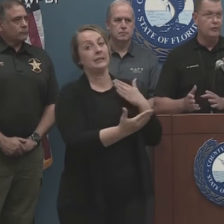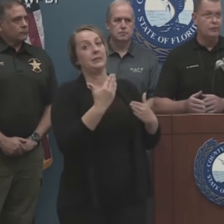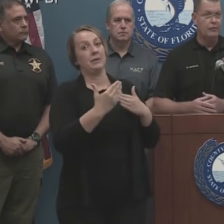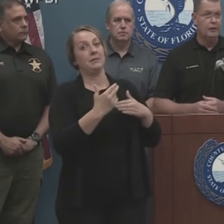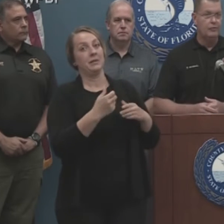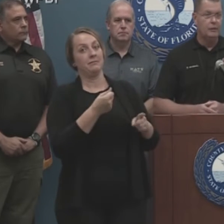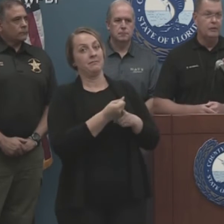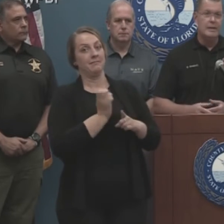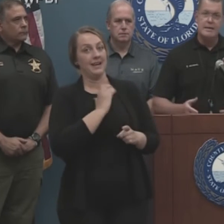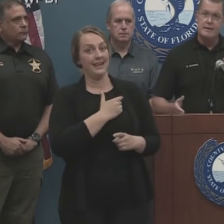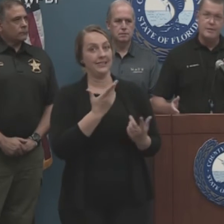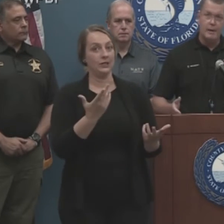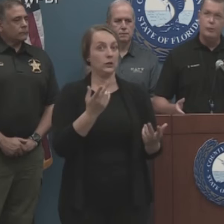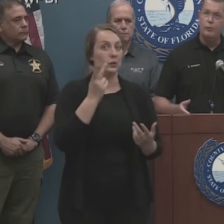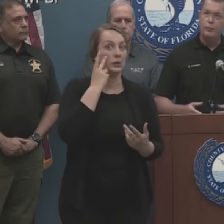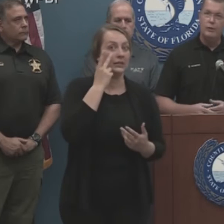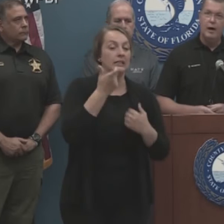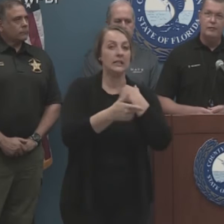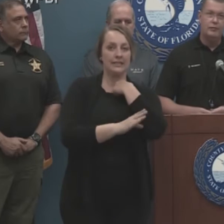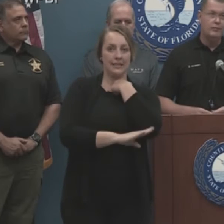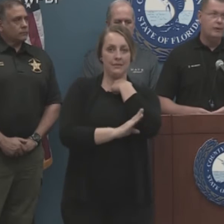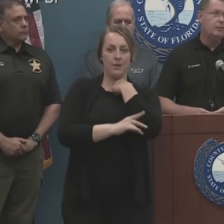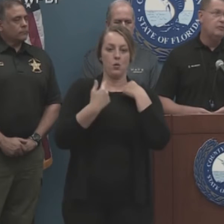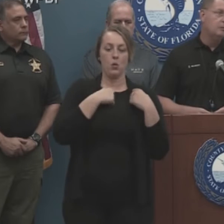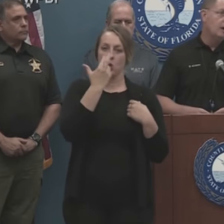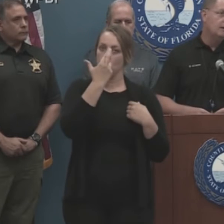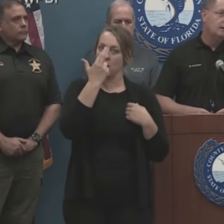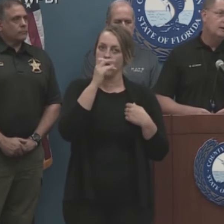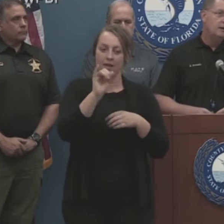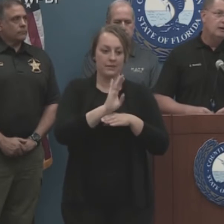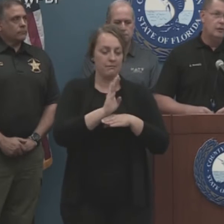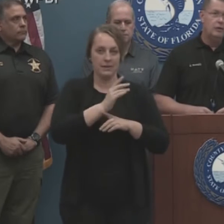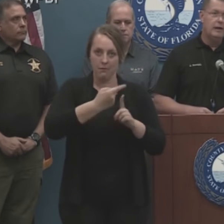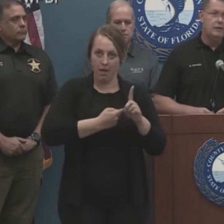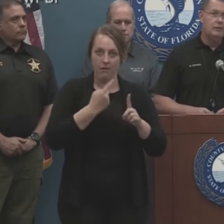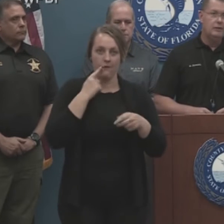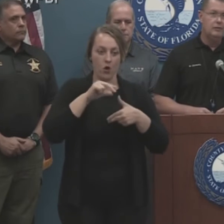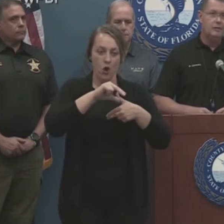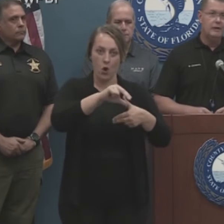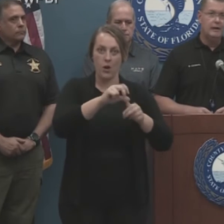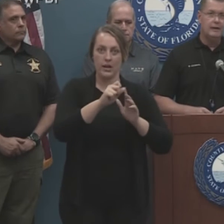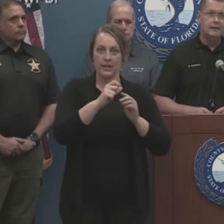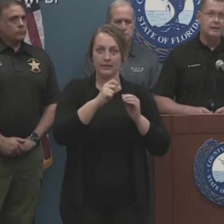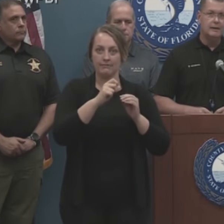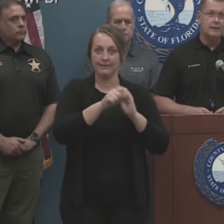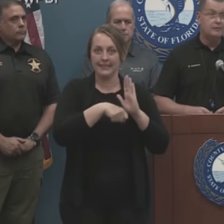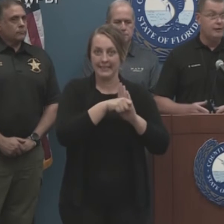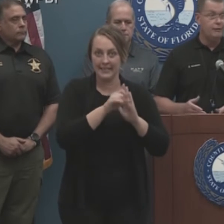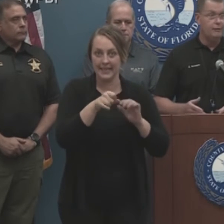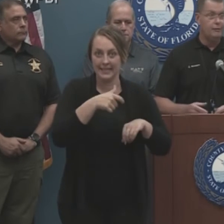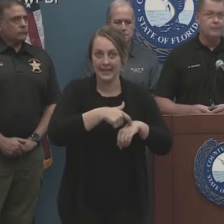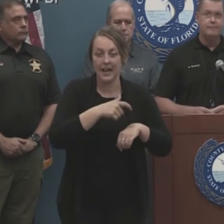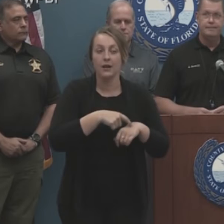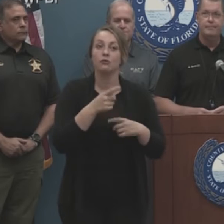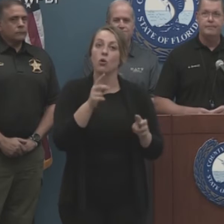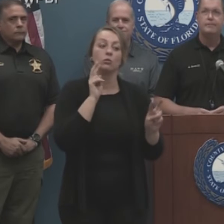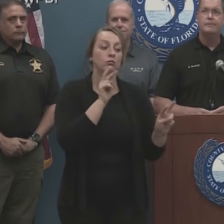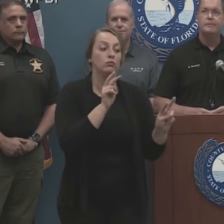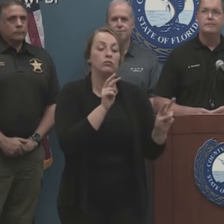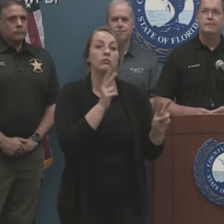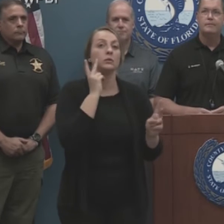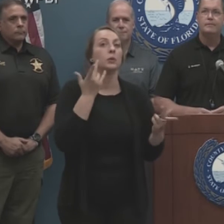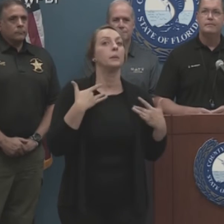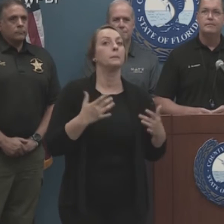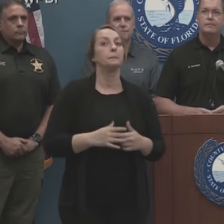to bring it towards us. So September, we realize, is a very busy month in the hurricane season, and stay tuned.